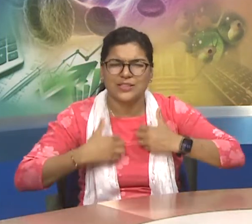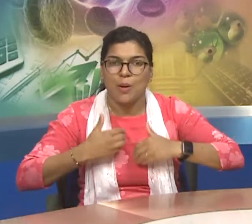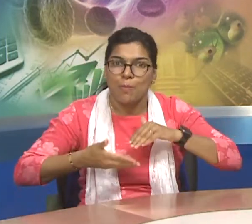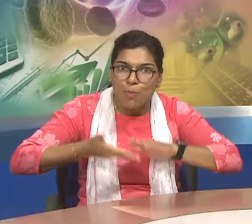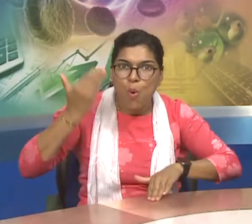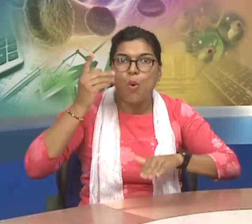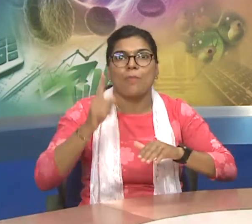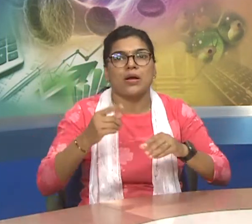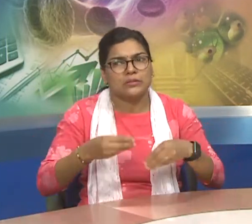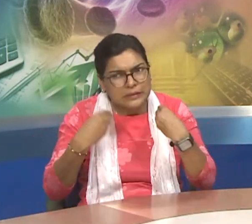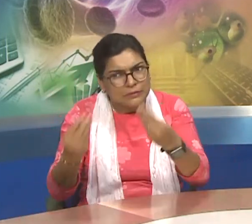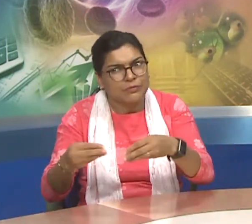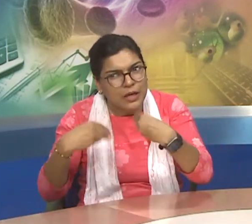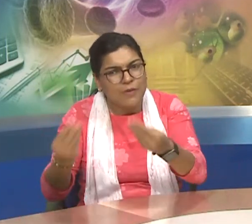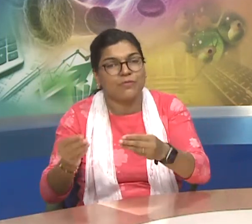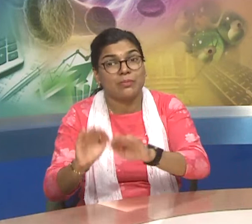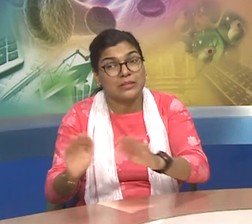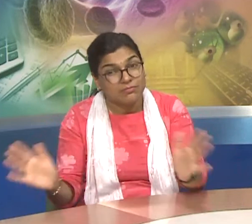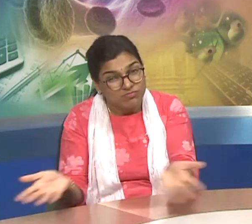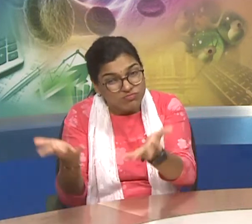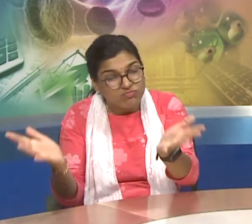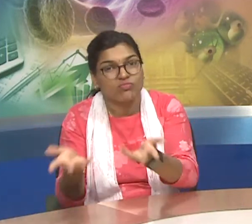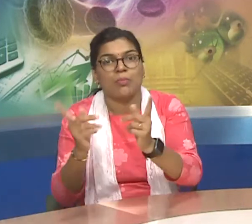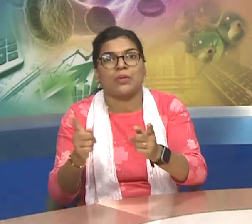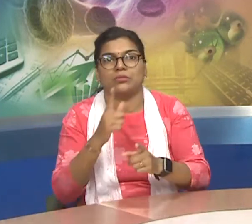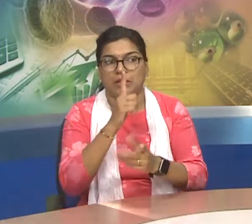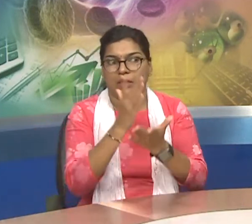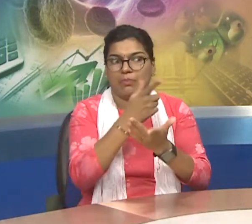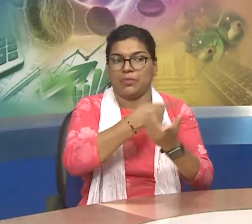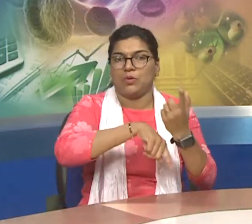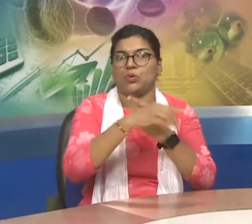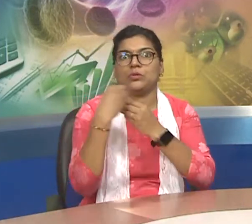cultivate and continue this habit of reading.